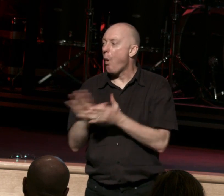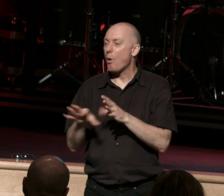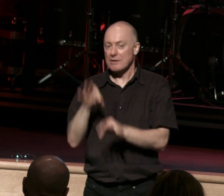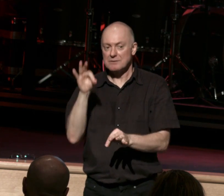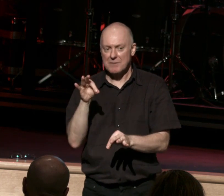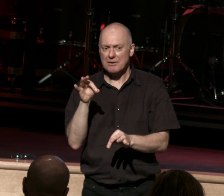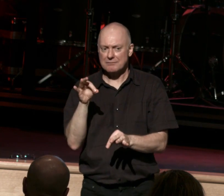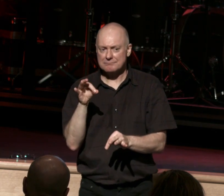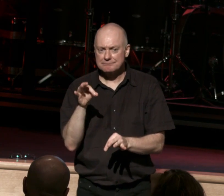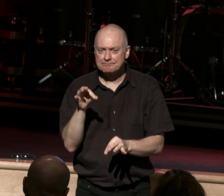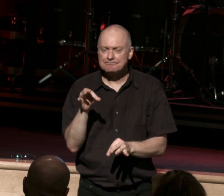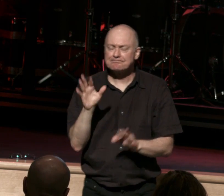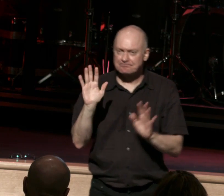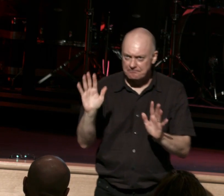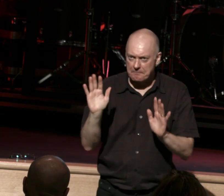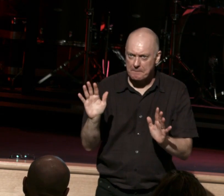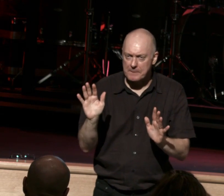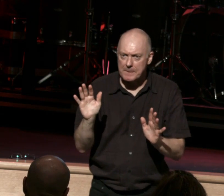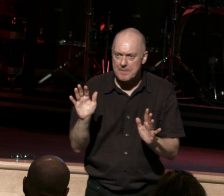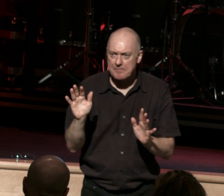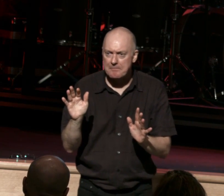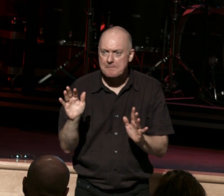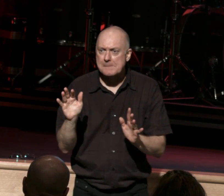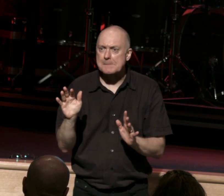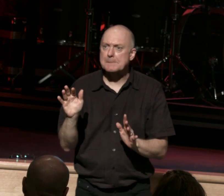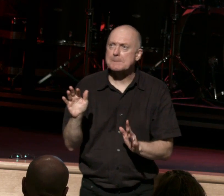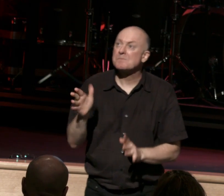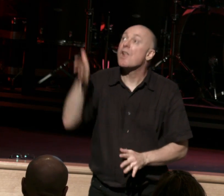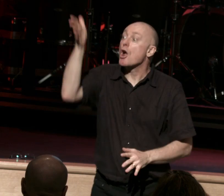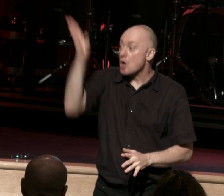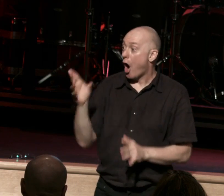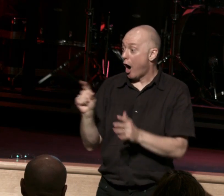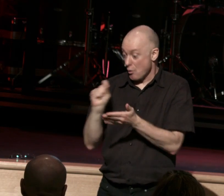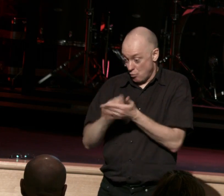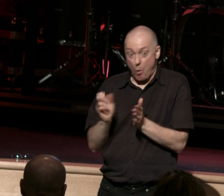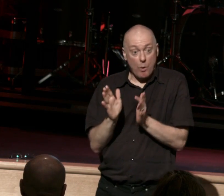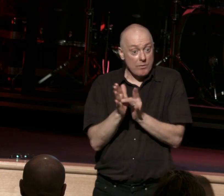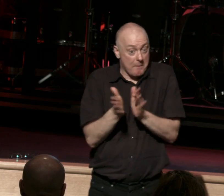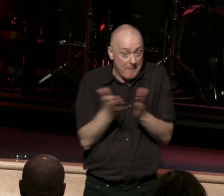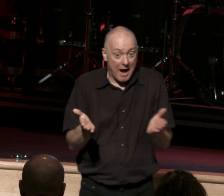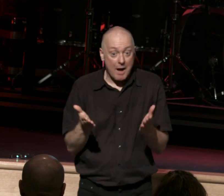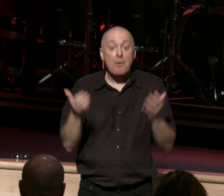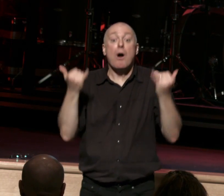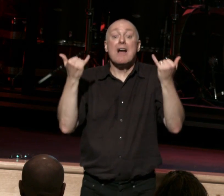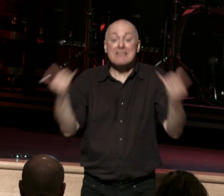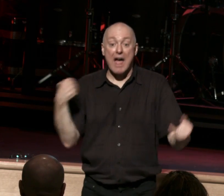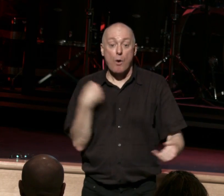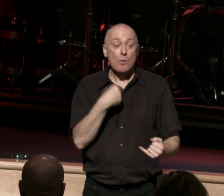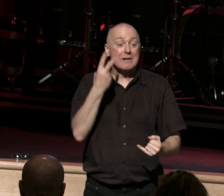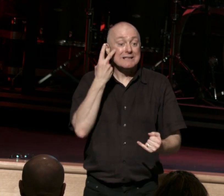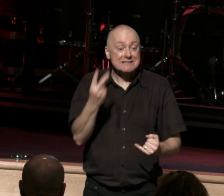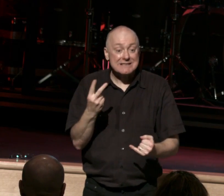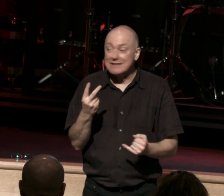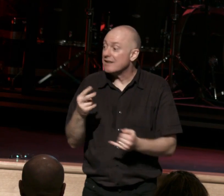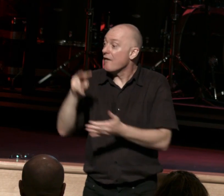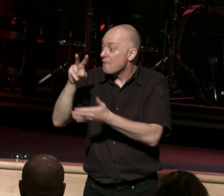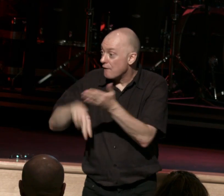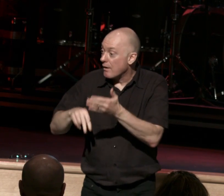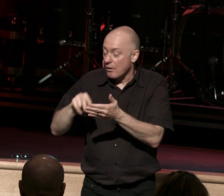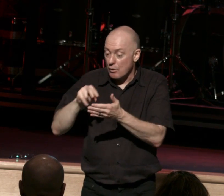Holy Spirit bears witness for us, out of his way to say God wrote this book. And now what we see in